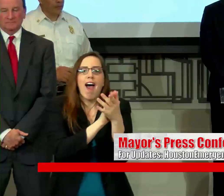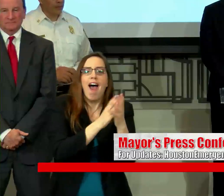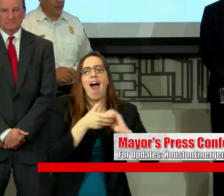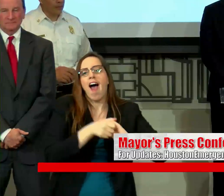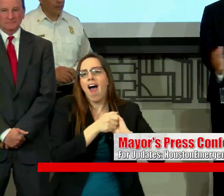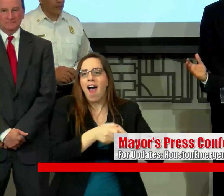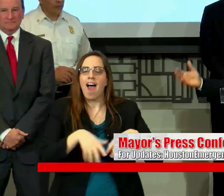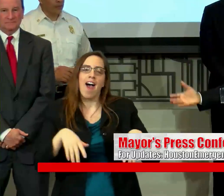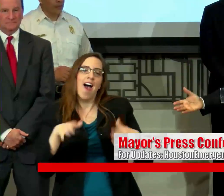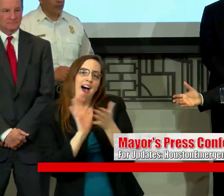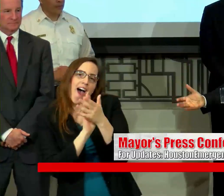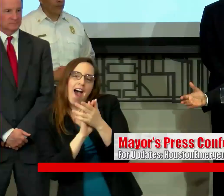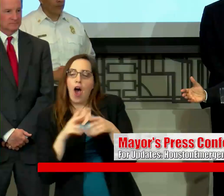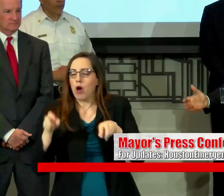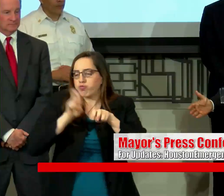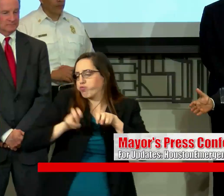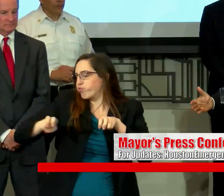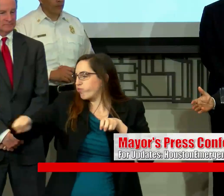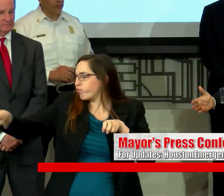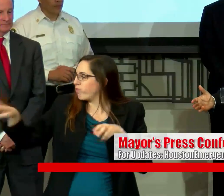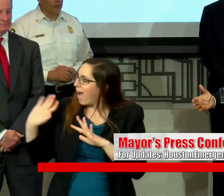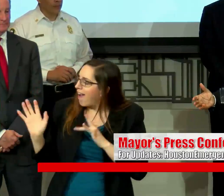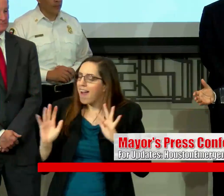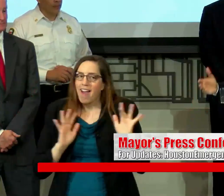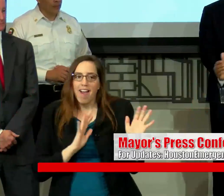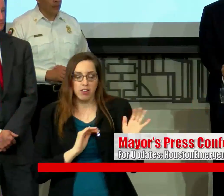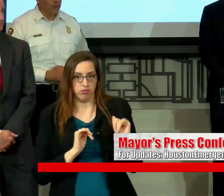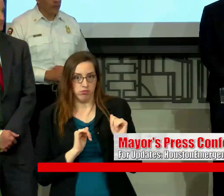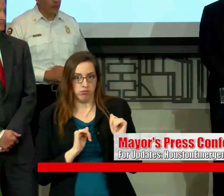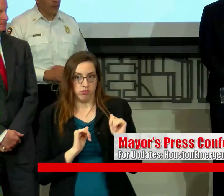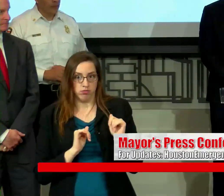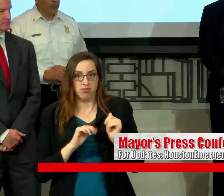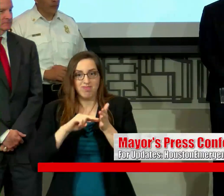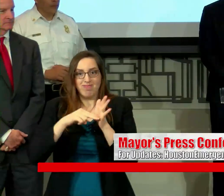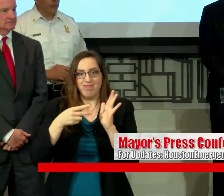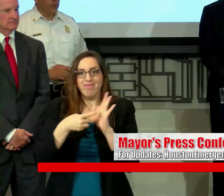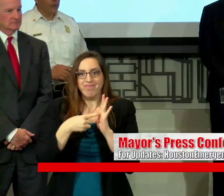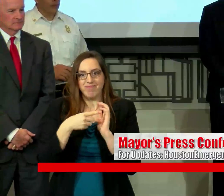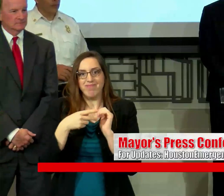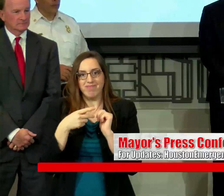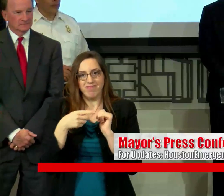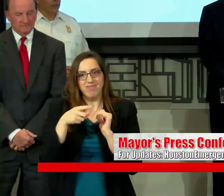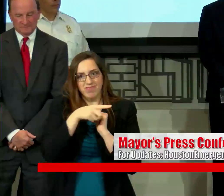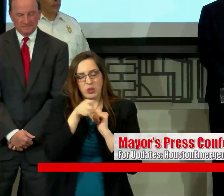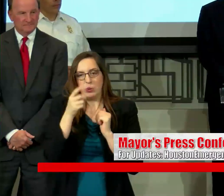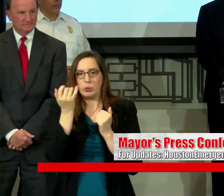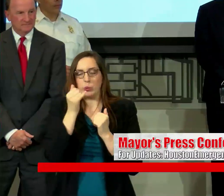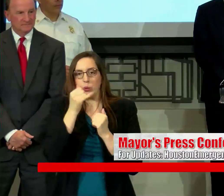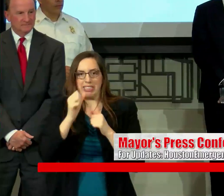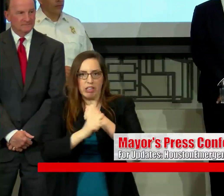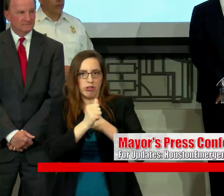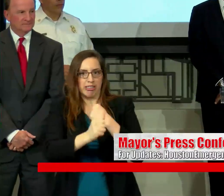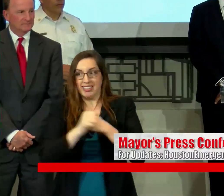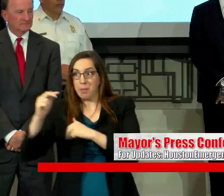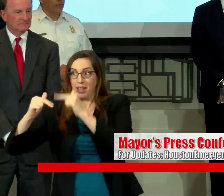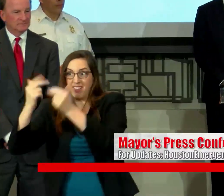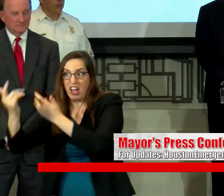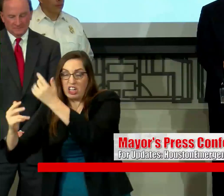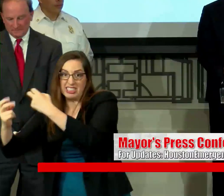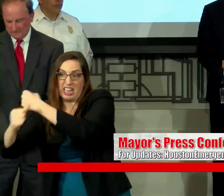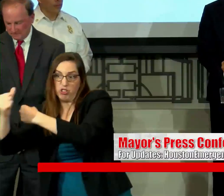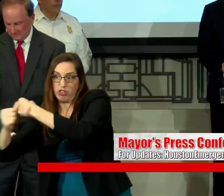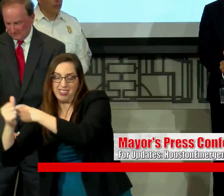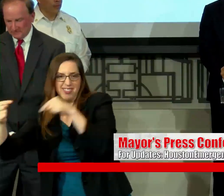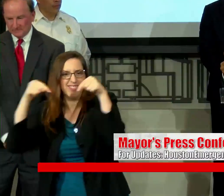clapping, sitting next to one another, then you're putting yourself in harm's way. I don't